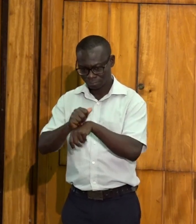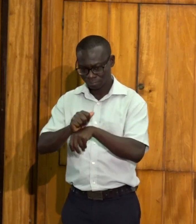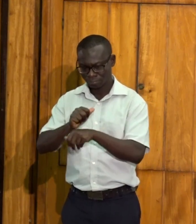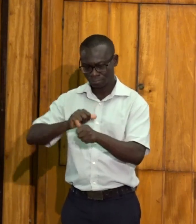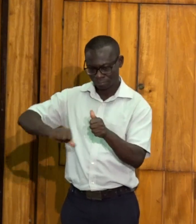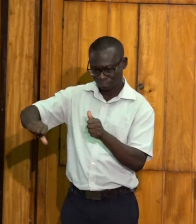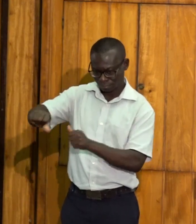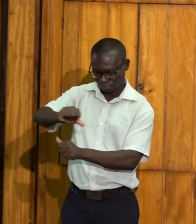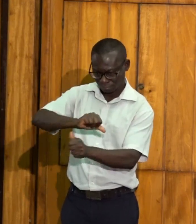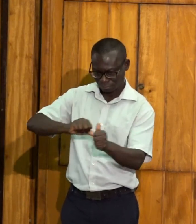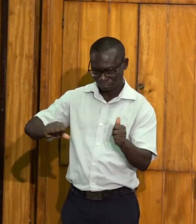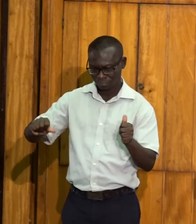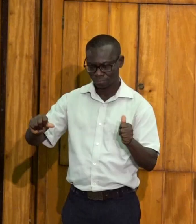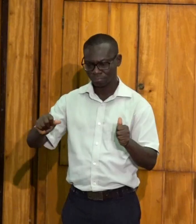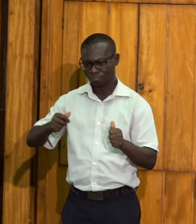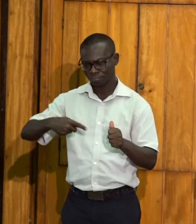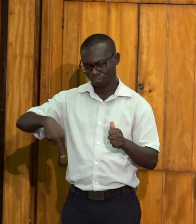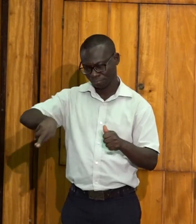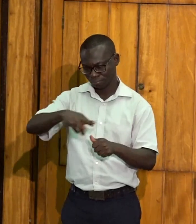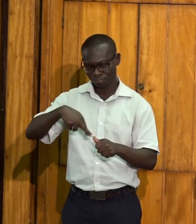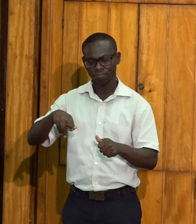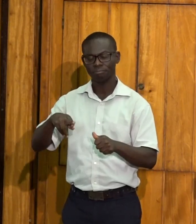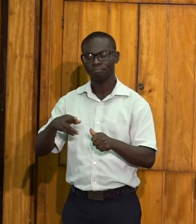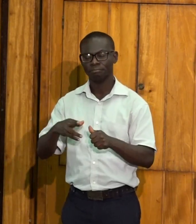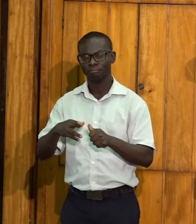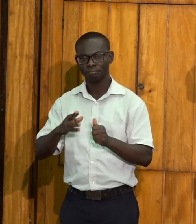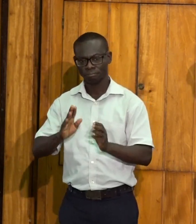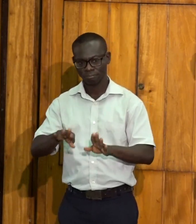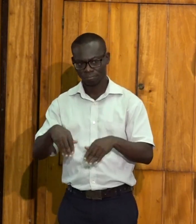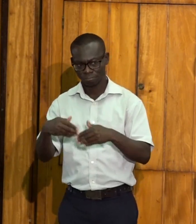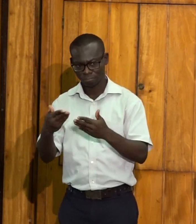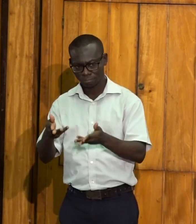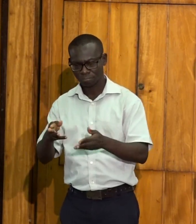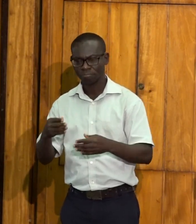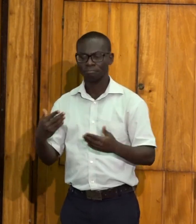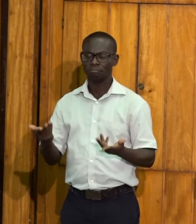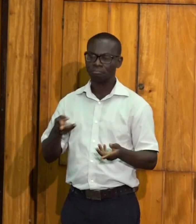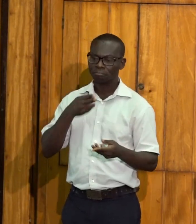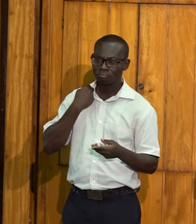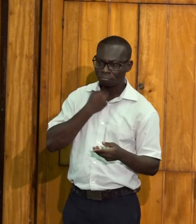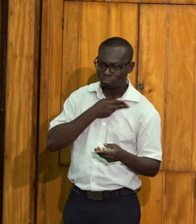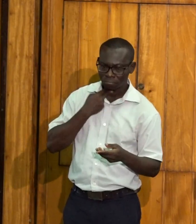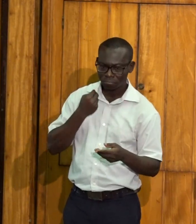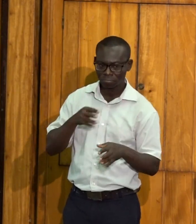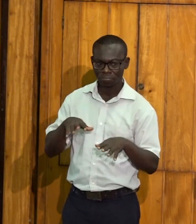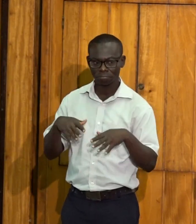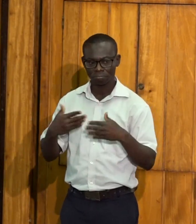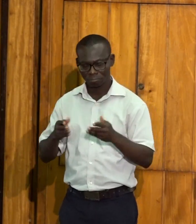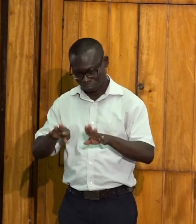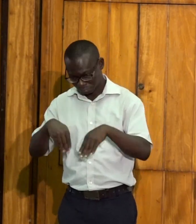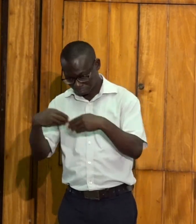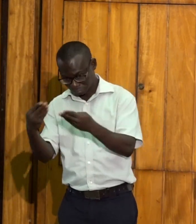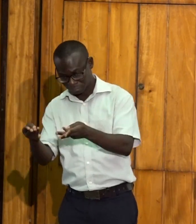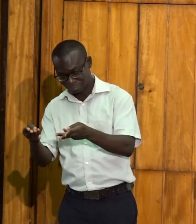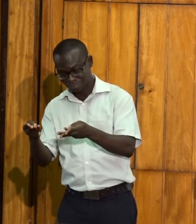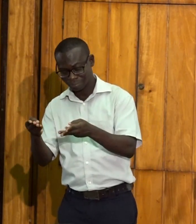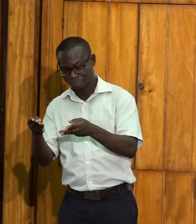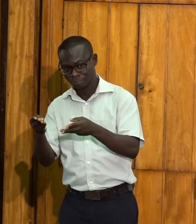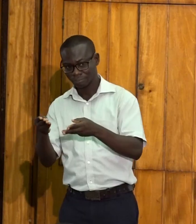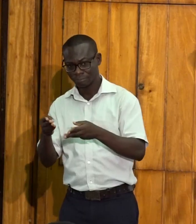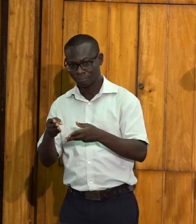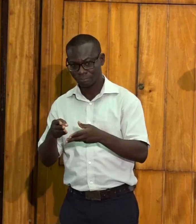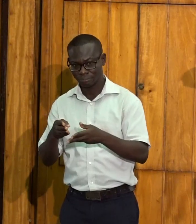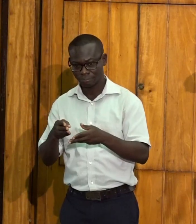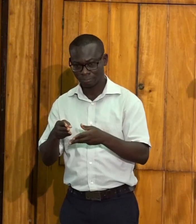necessarily community health workers, but a guide that you can give to a pastor or an imam, a guide that you can give to